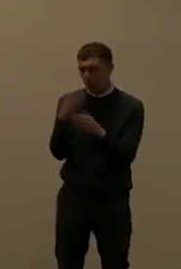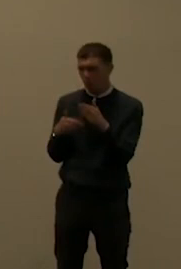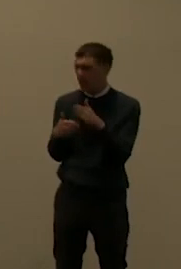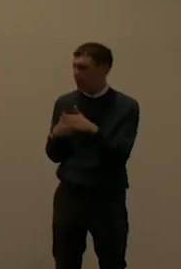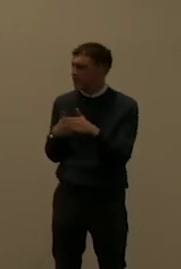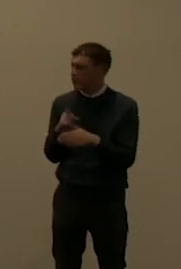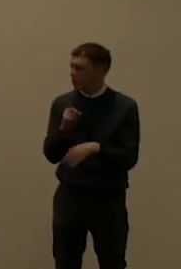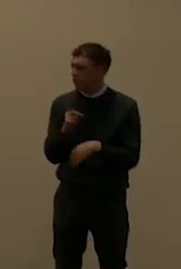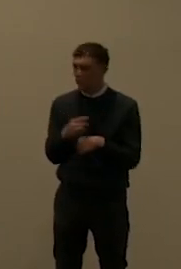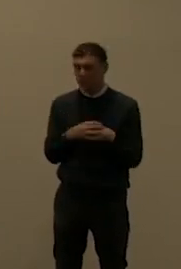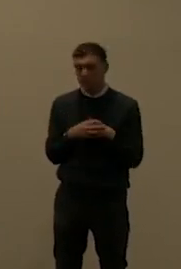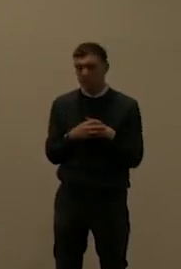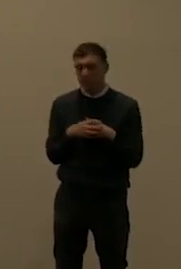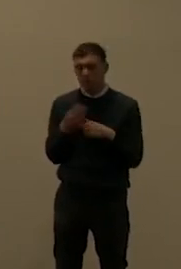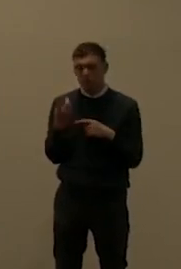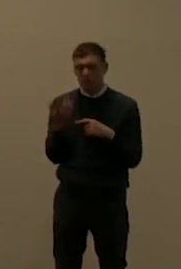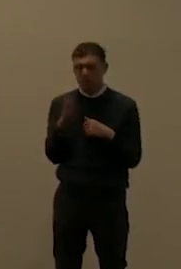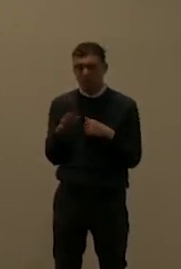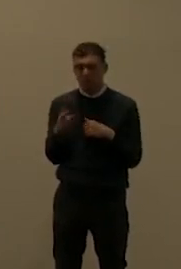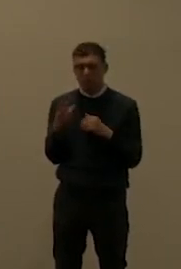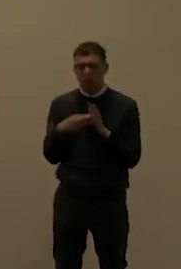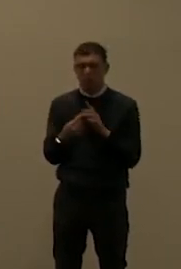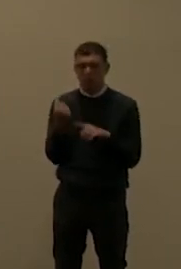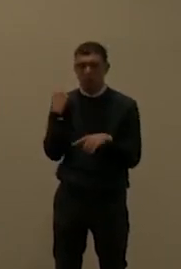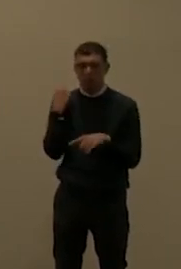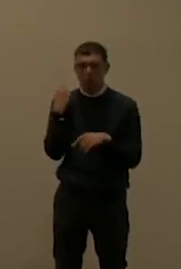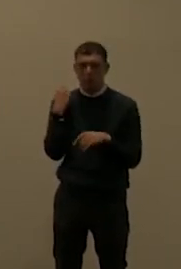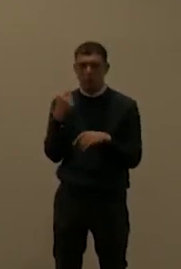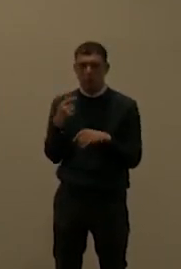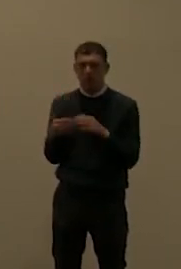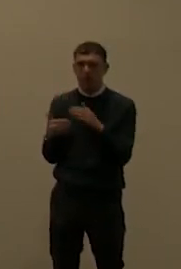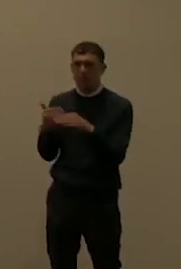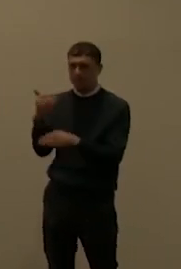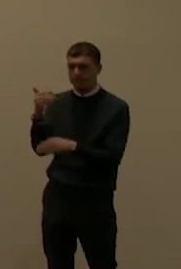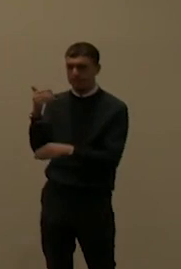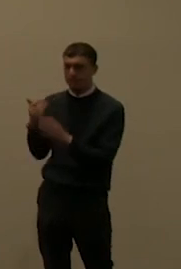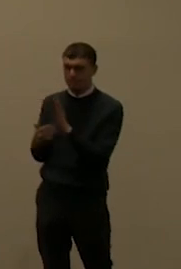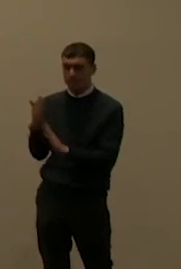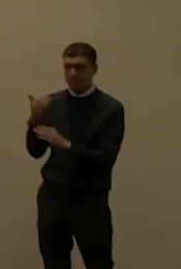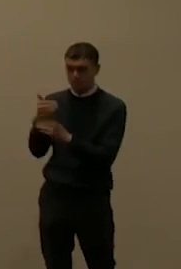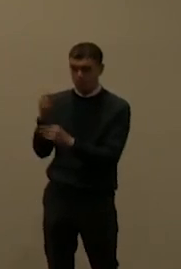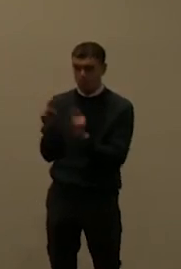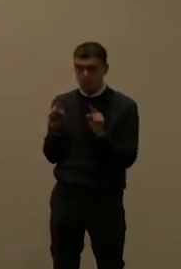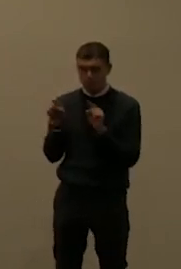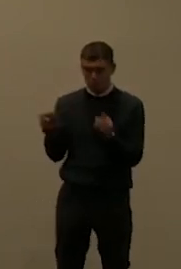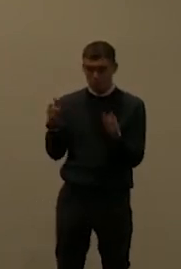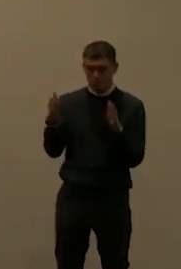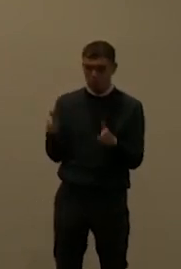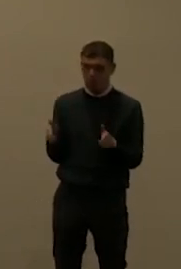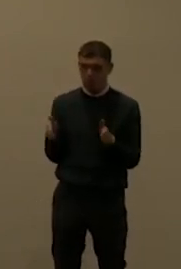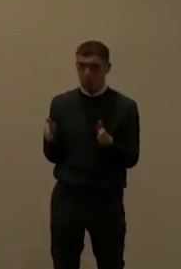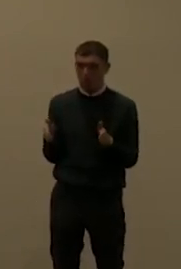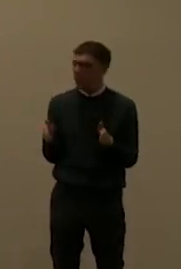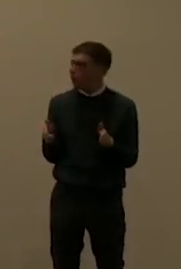well. A couple months ago, if you're using the Azure firewall on both sides, you cannot use the branch to